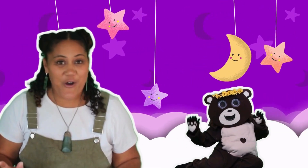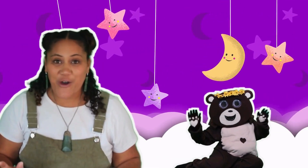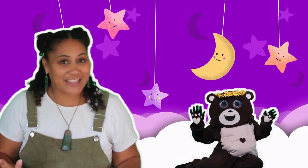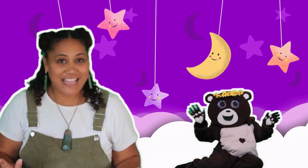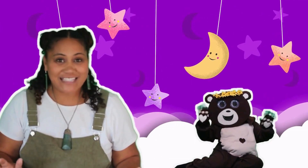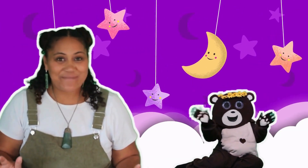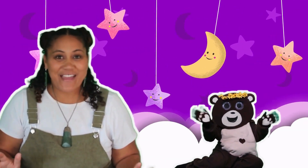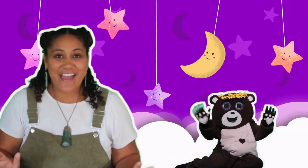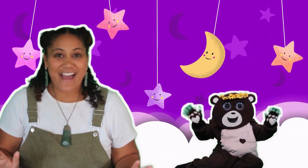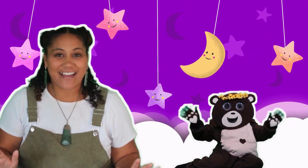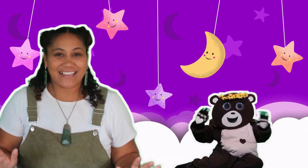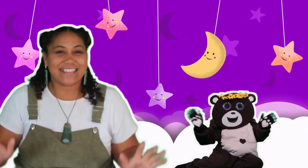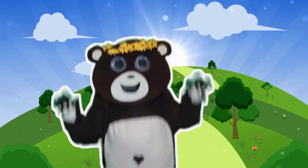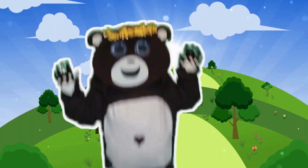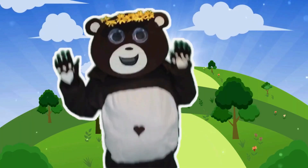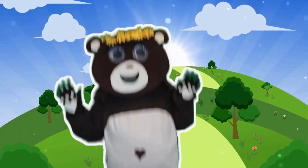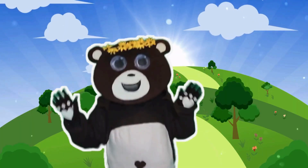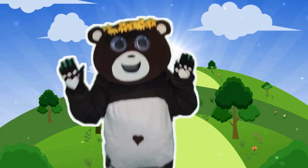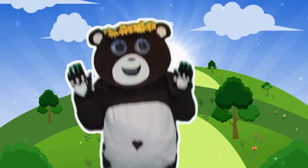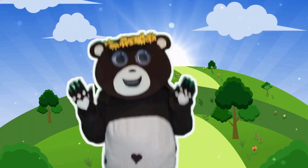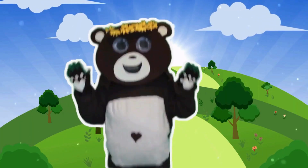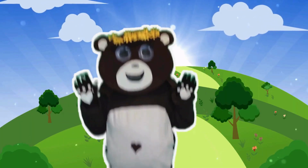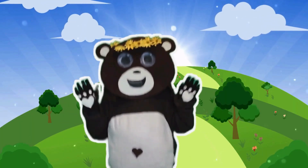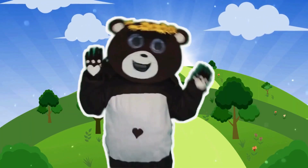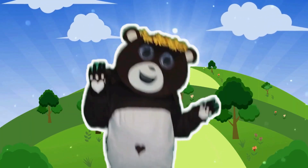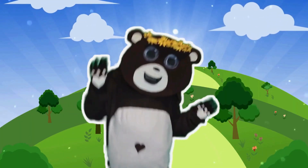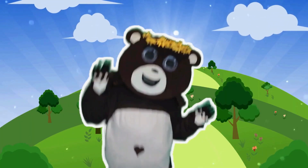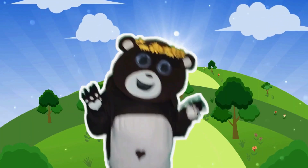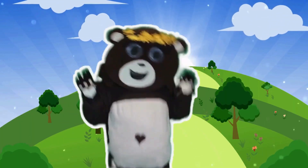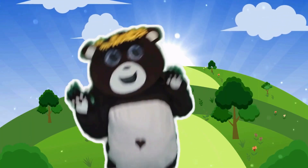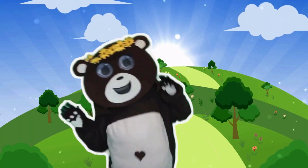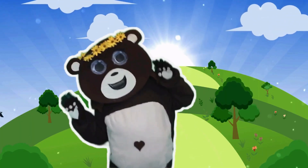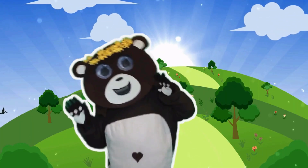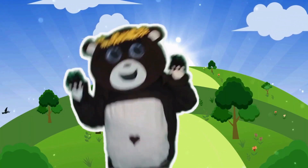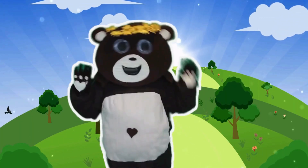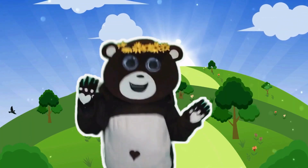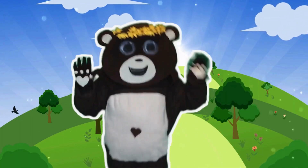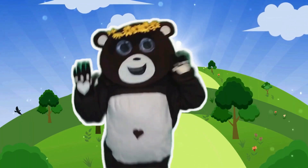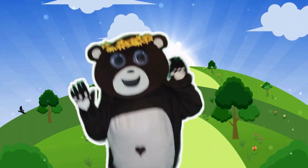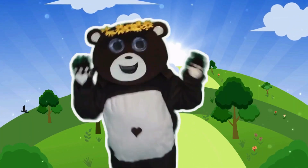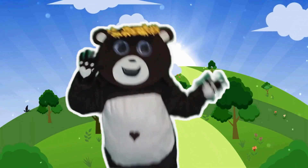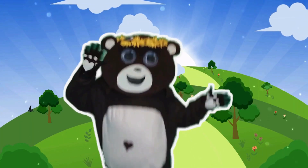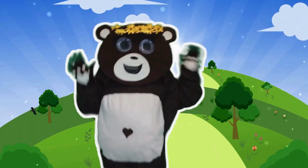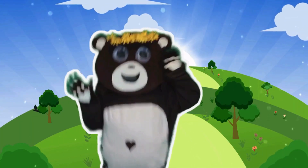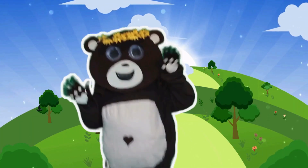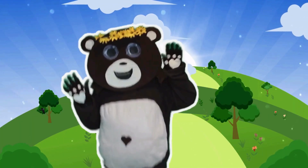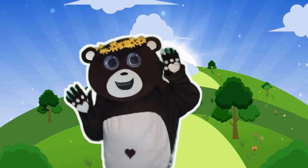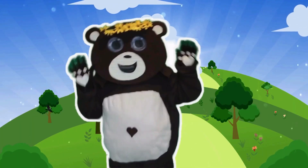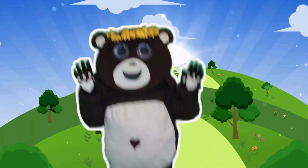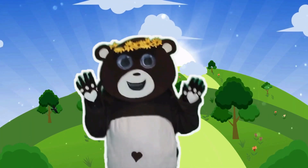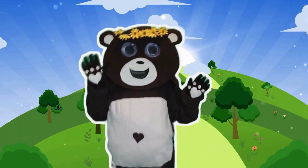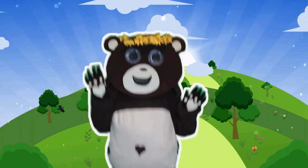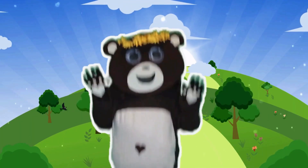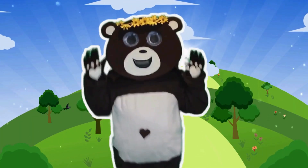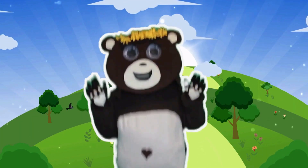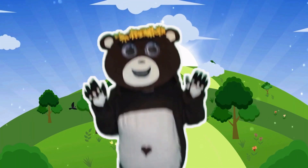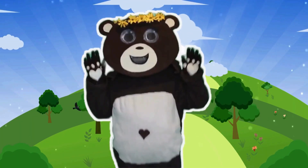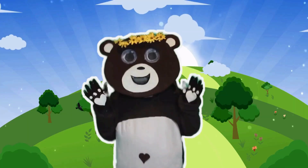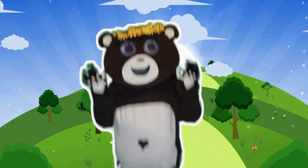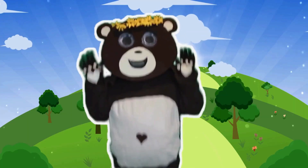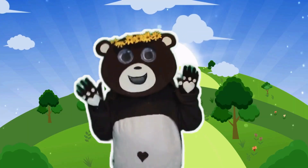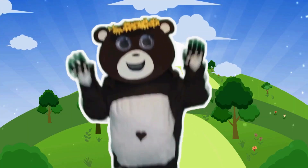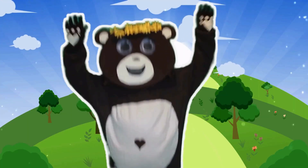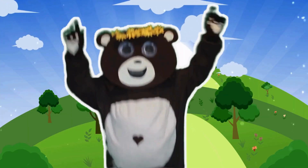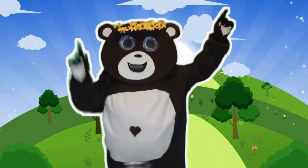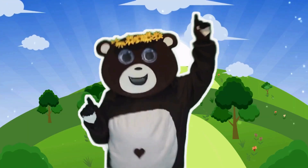E oho teti pea, e peke teti pea, e peke mai. E